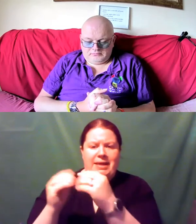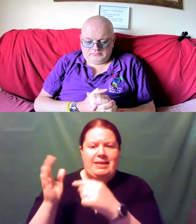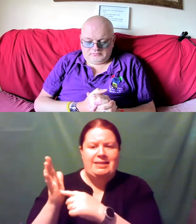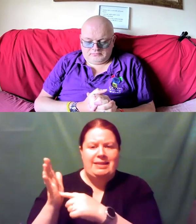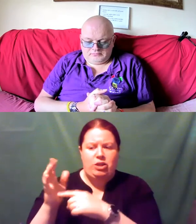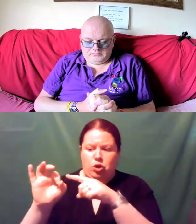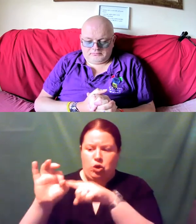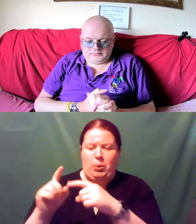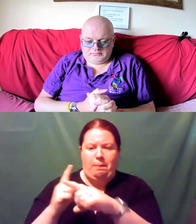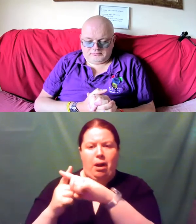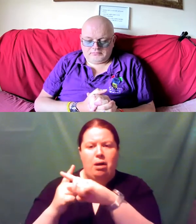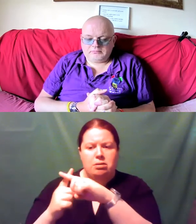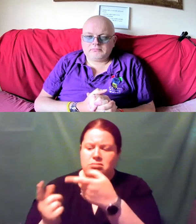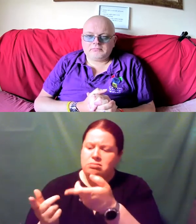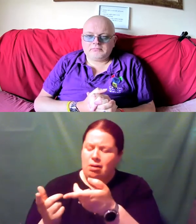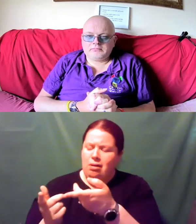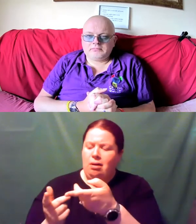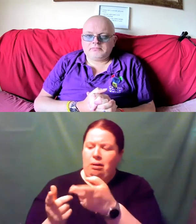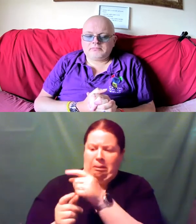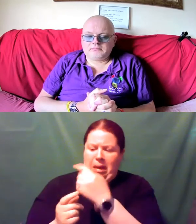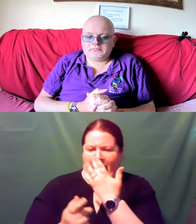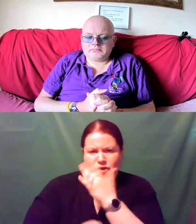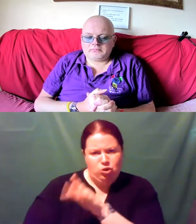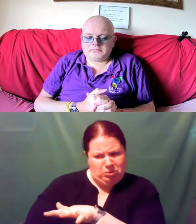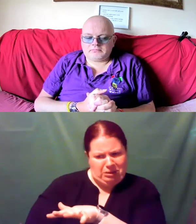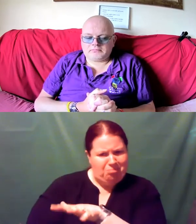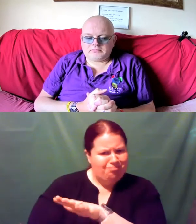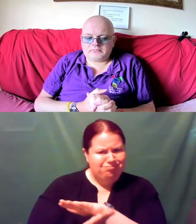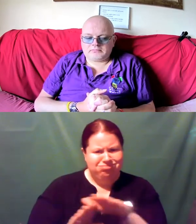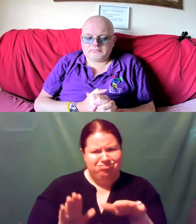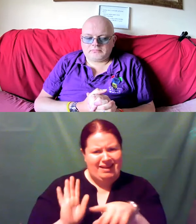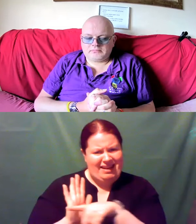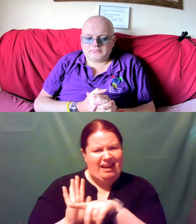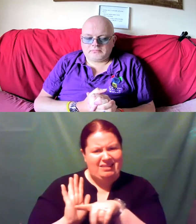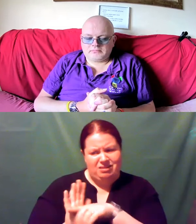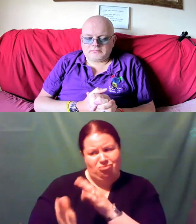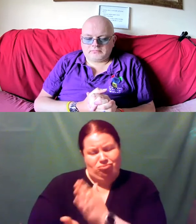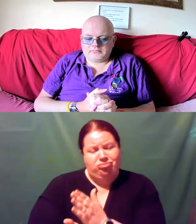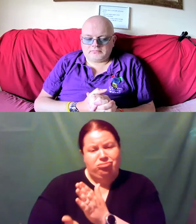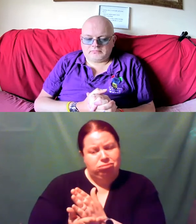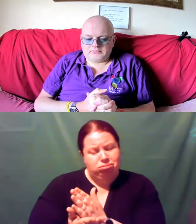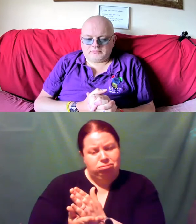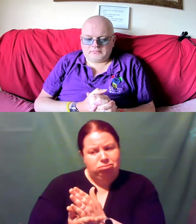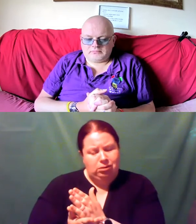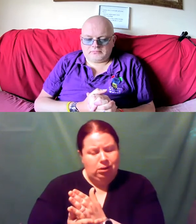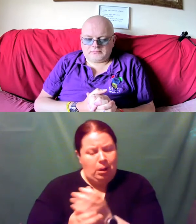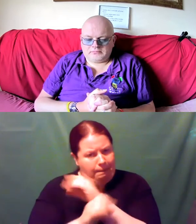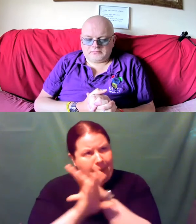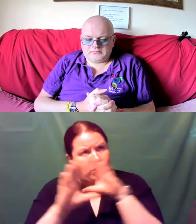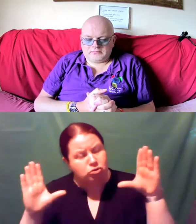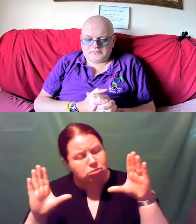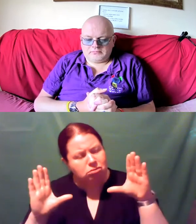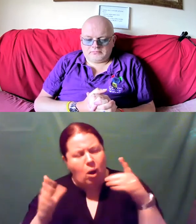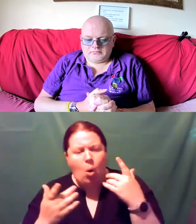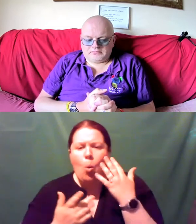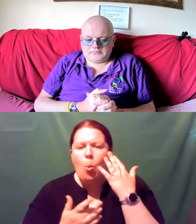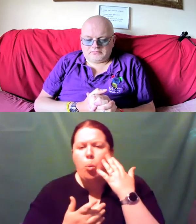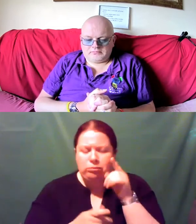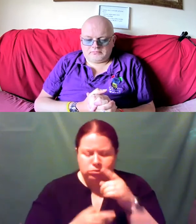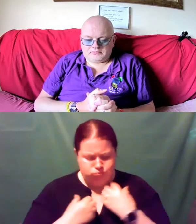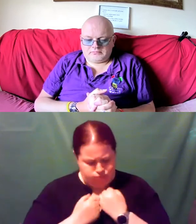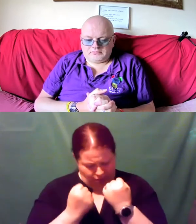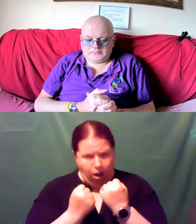grew up. I was wondering if how early you kind of knew that you were gay, and whether your kind of background and that context made it